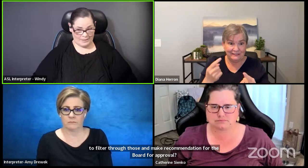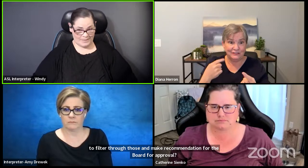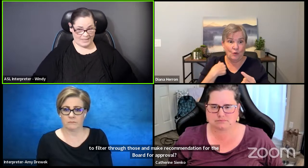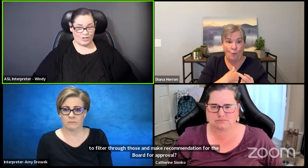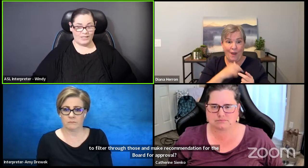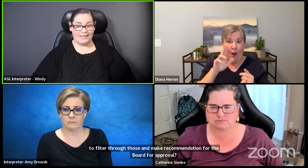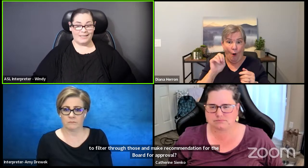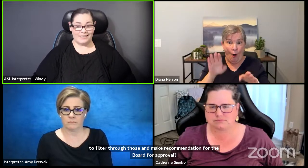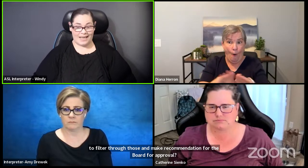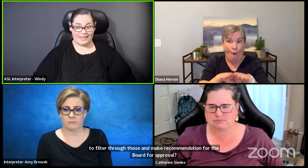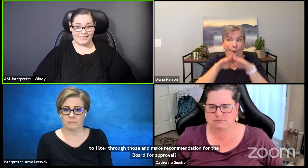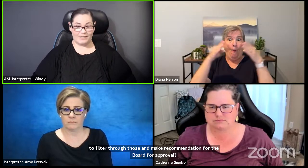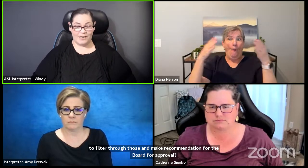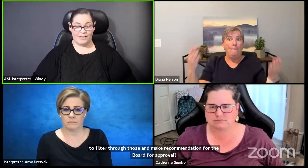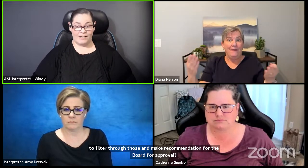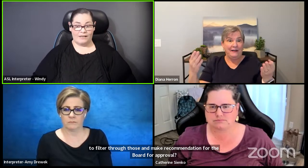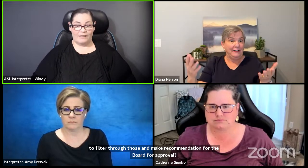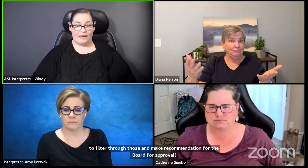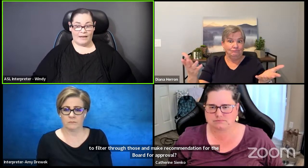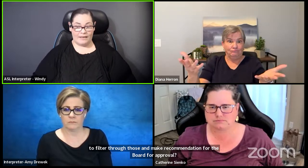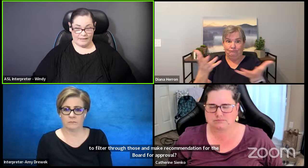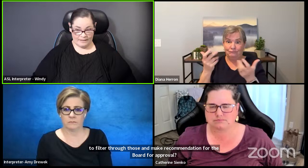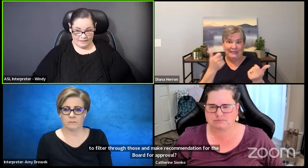that my recommendation is,